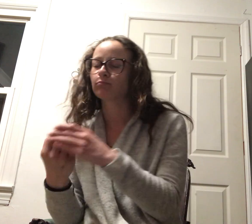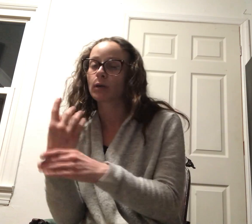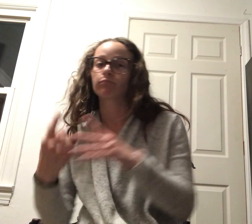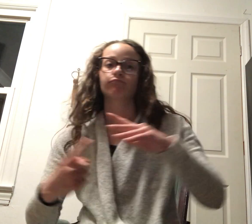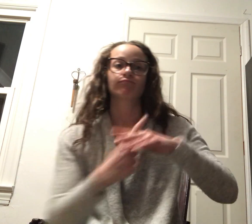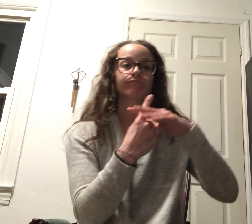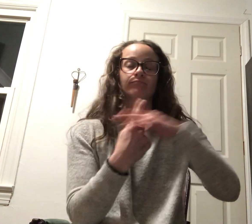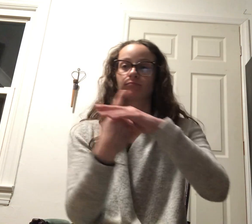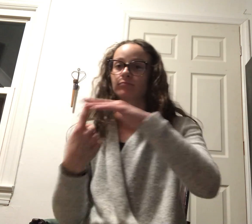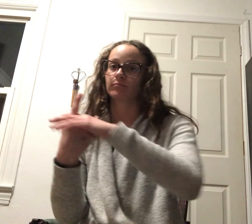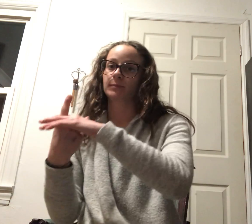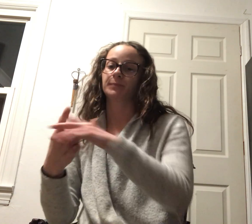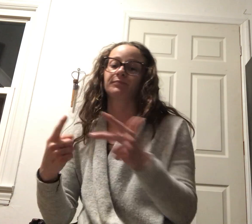And we got some carrots.